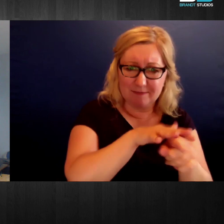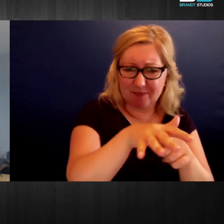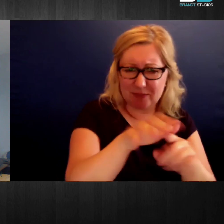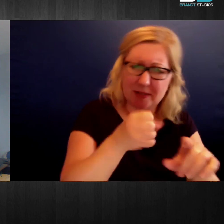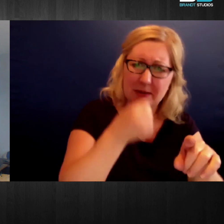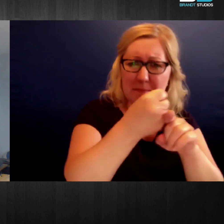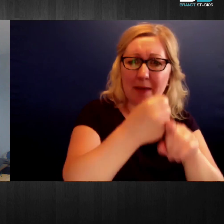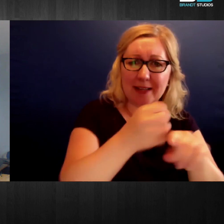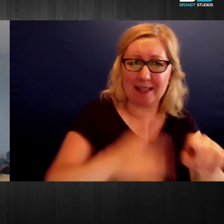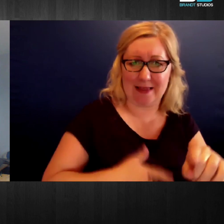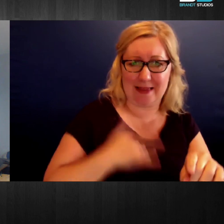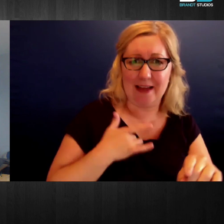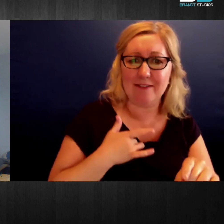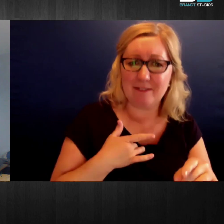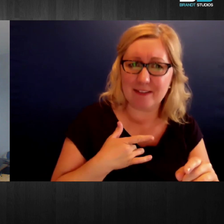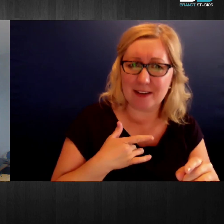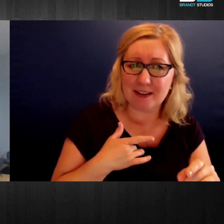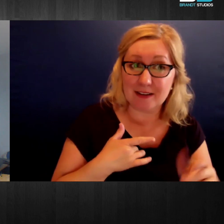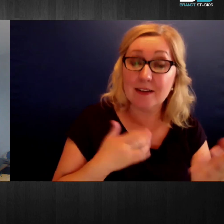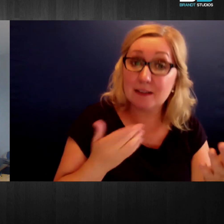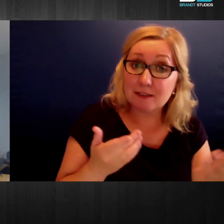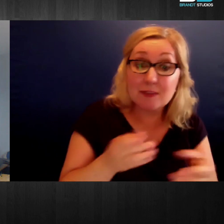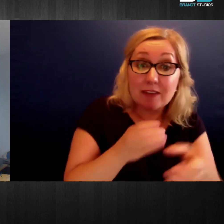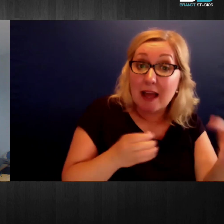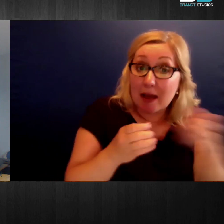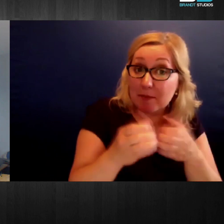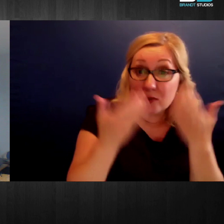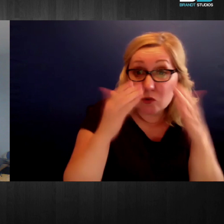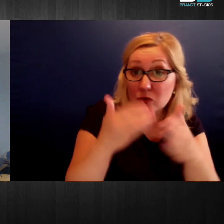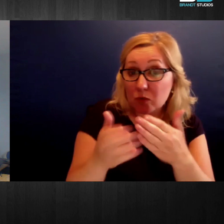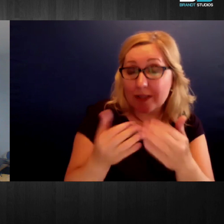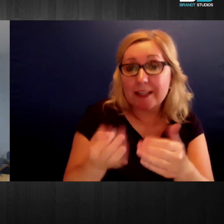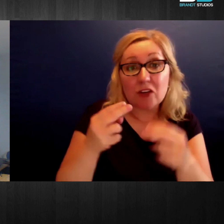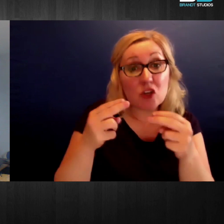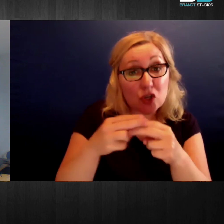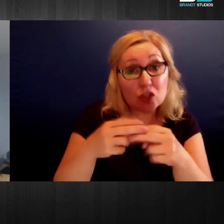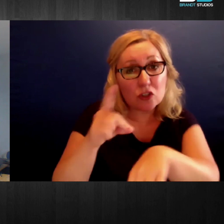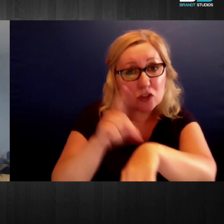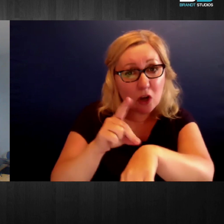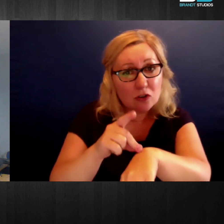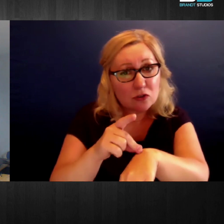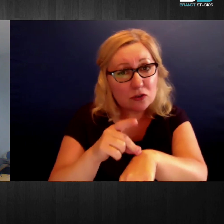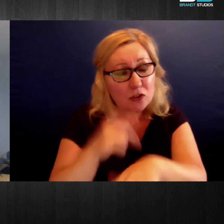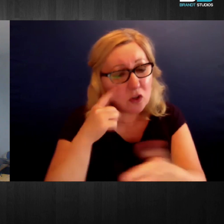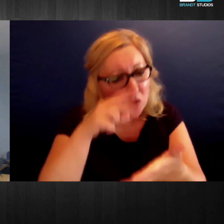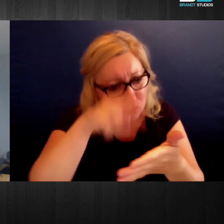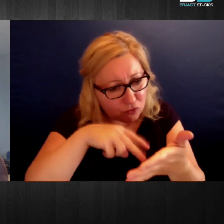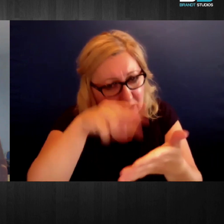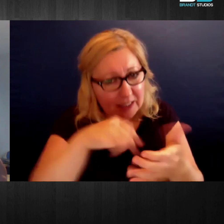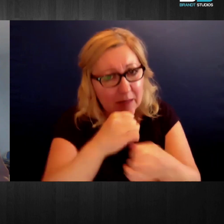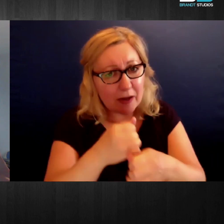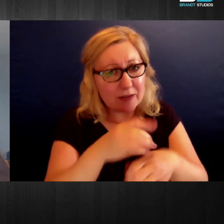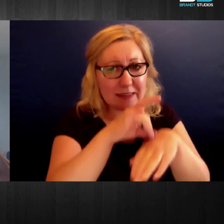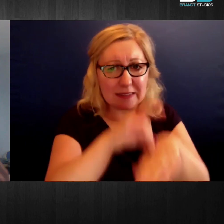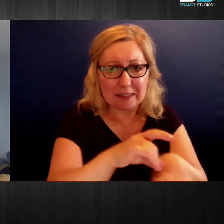read about patients improve their care, and they don't see their patients as just